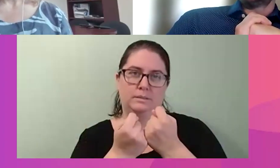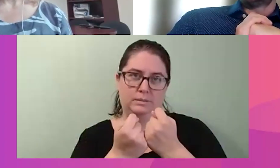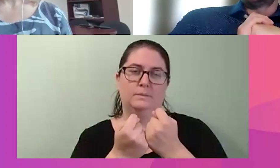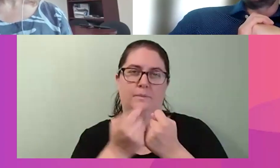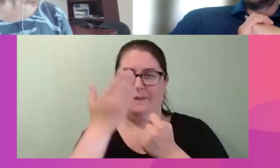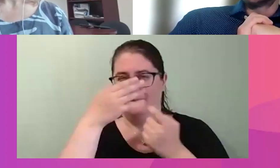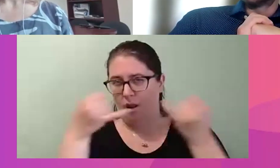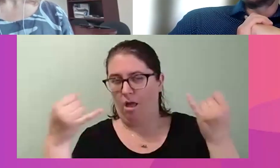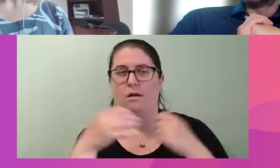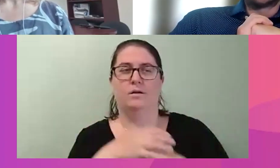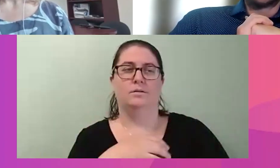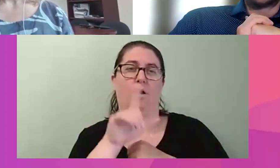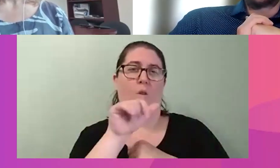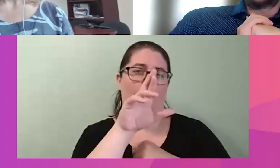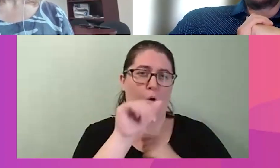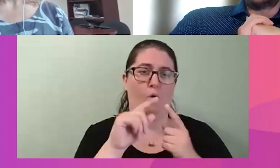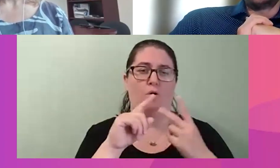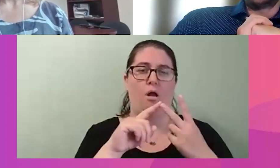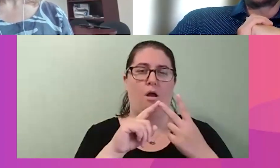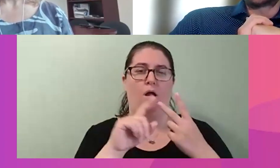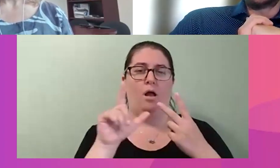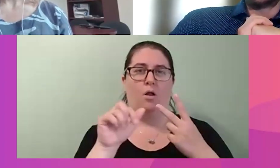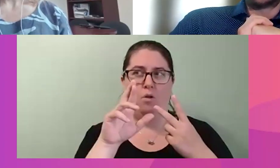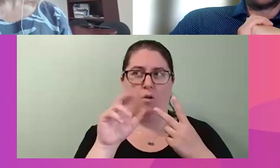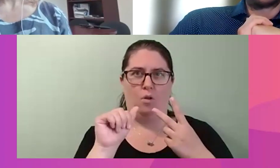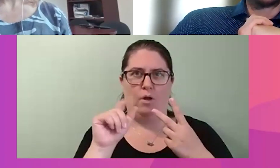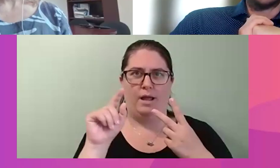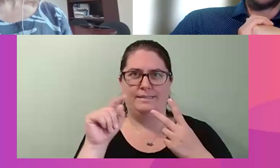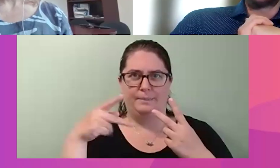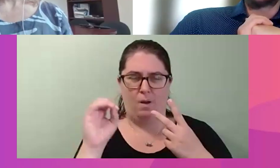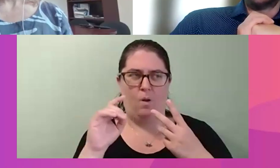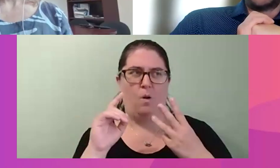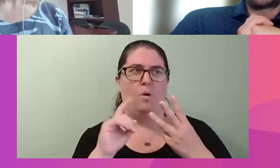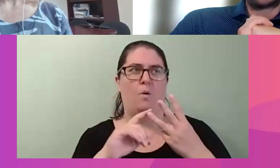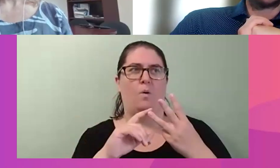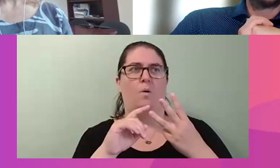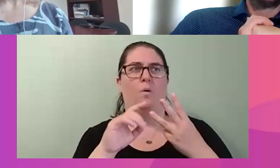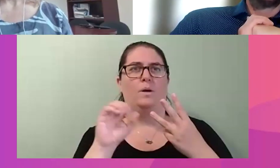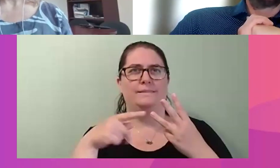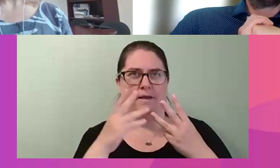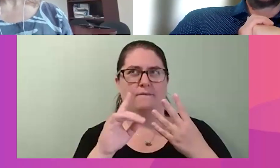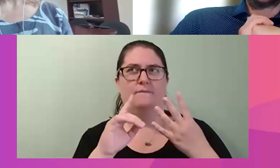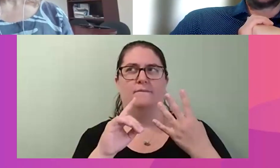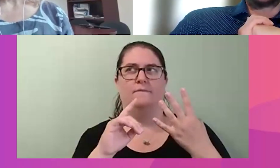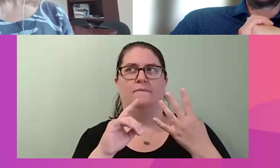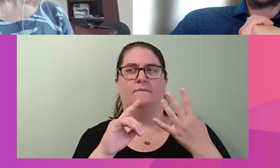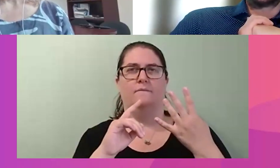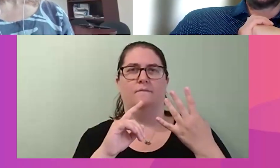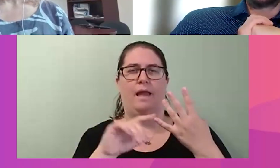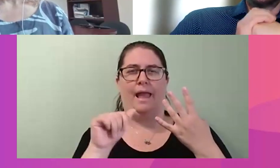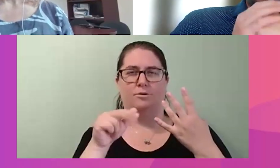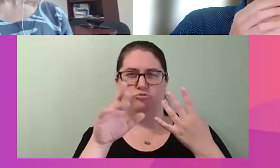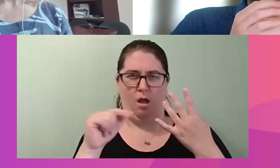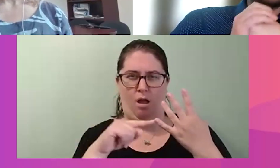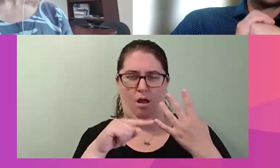including Laura at EAPO, and Chanel and Steph at RISE, as well as Andrea, who's our